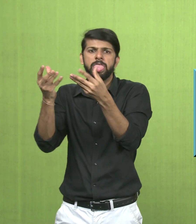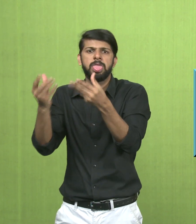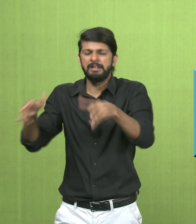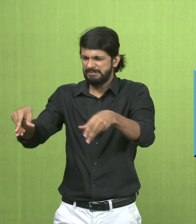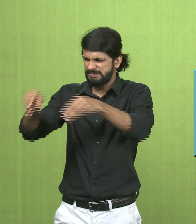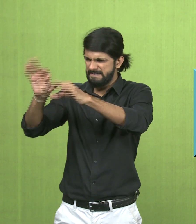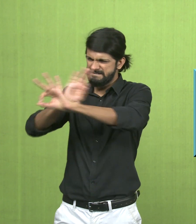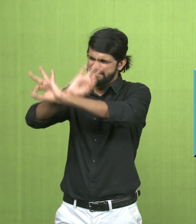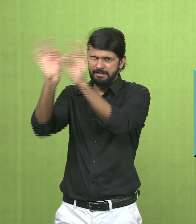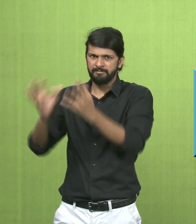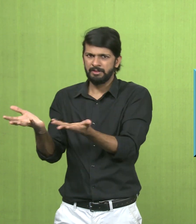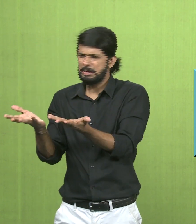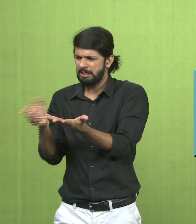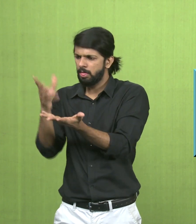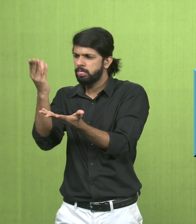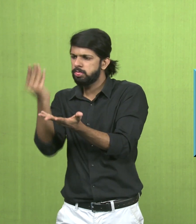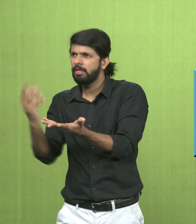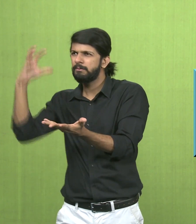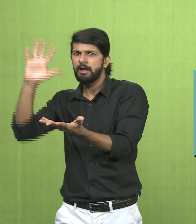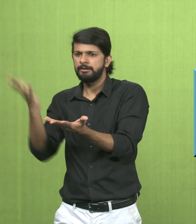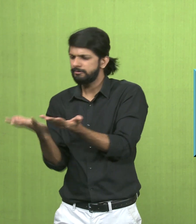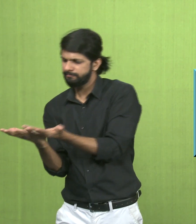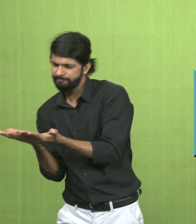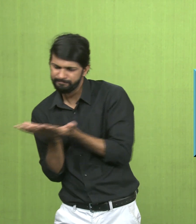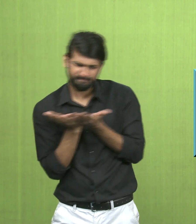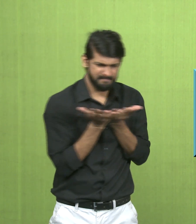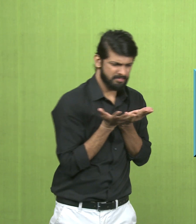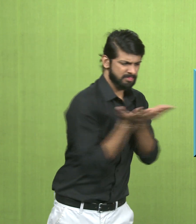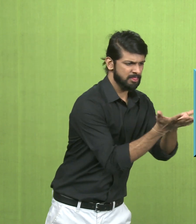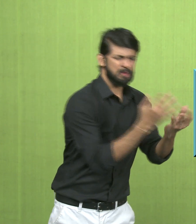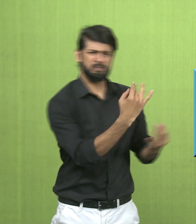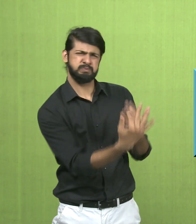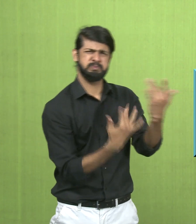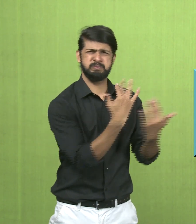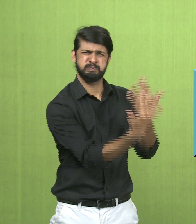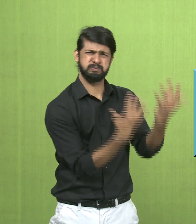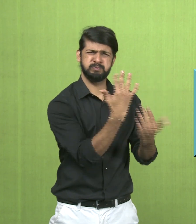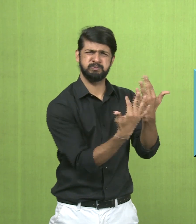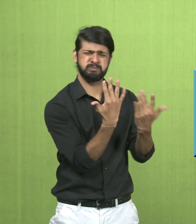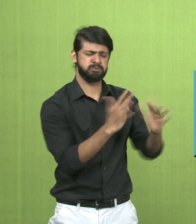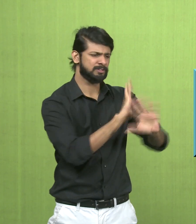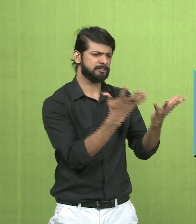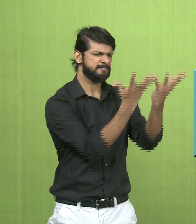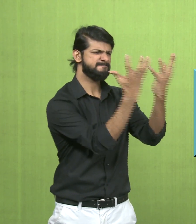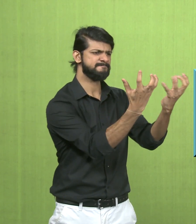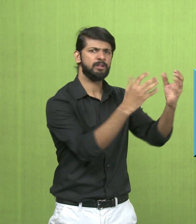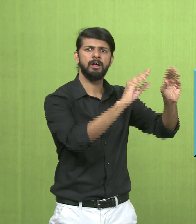a sort of an oven which is used to harden and toughen pottery